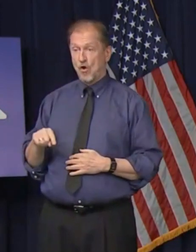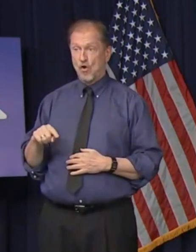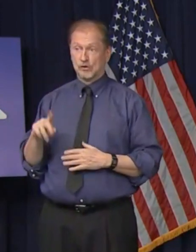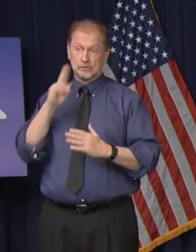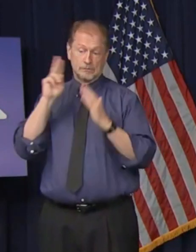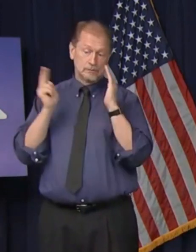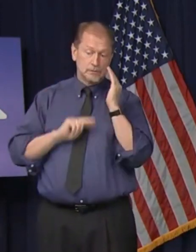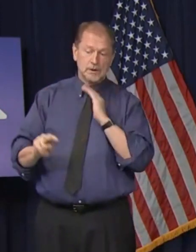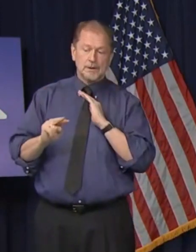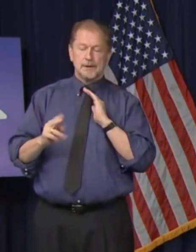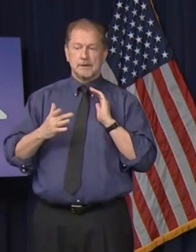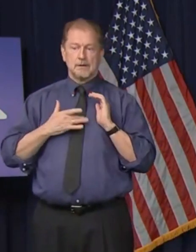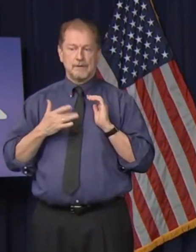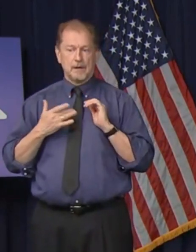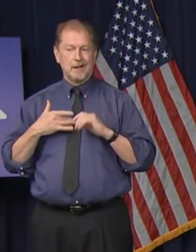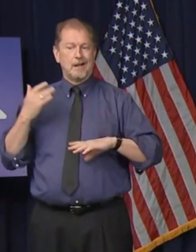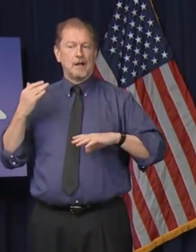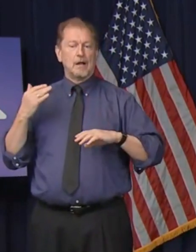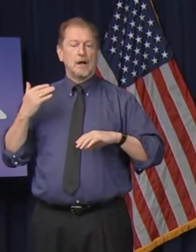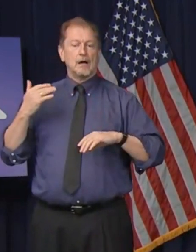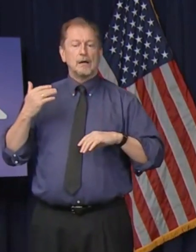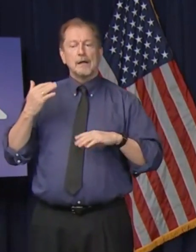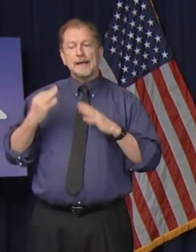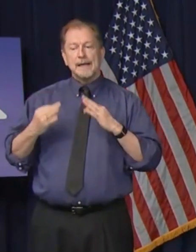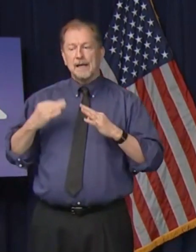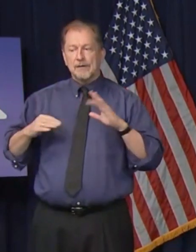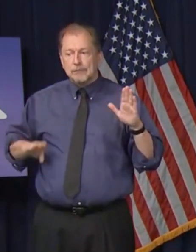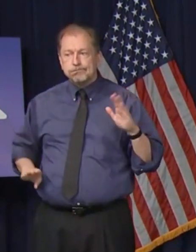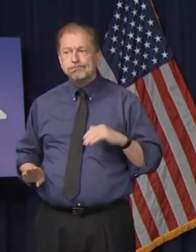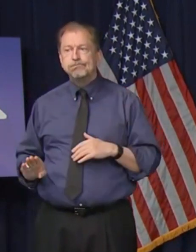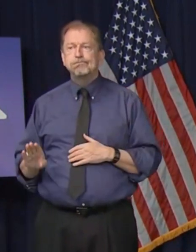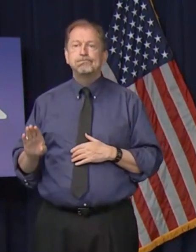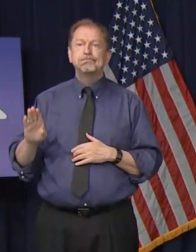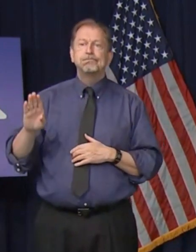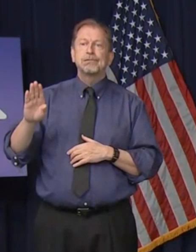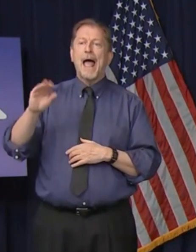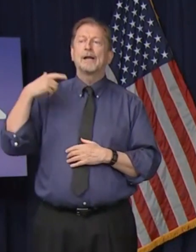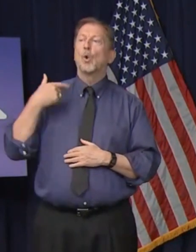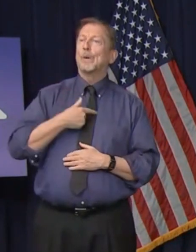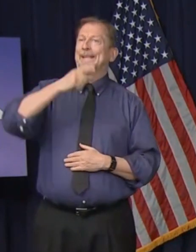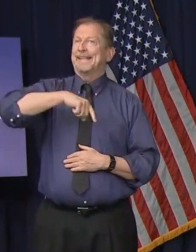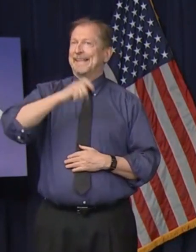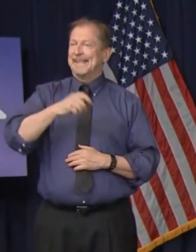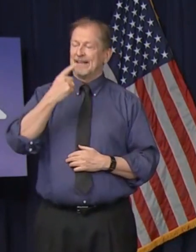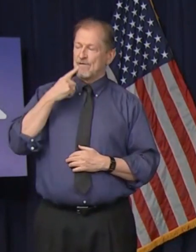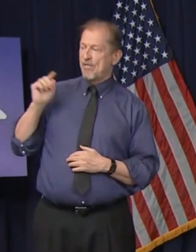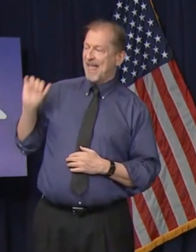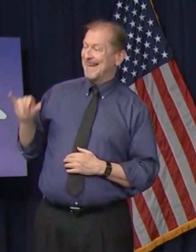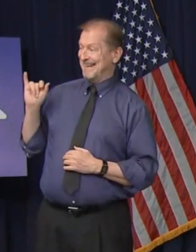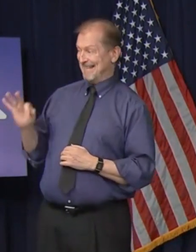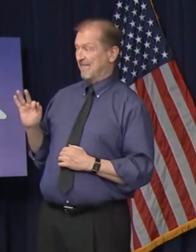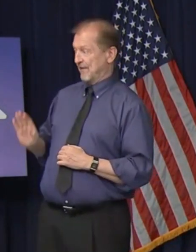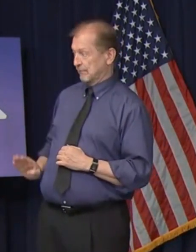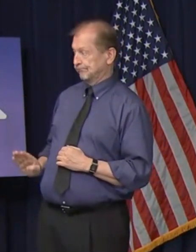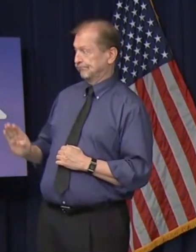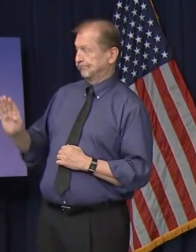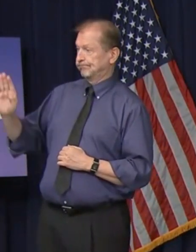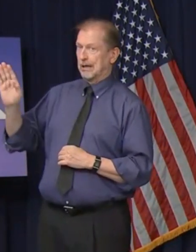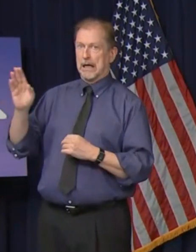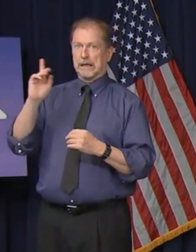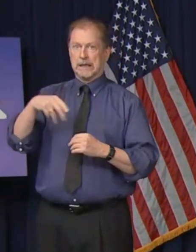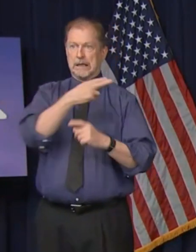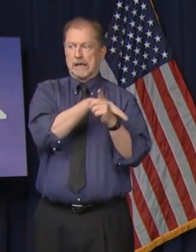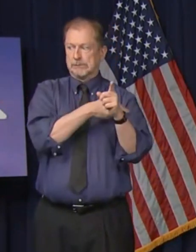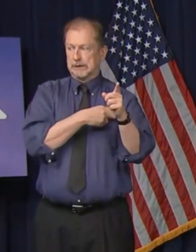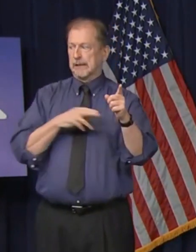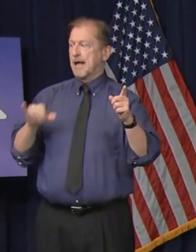to understand what the capacity needs will be for us in our hospitals, among